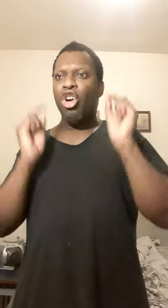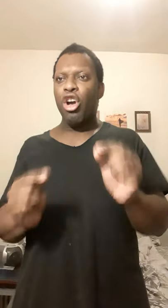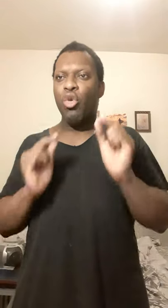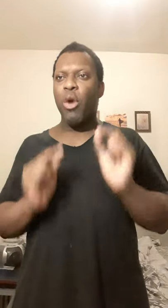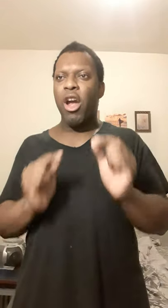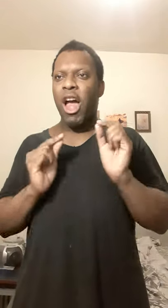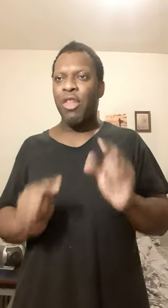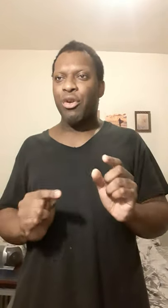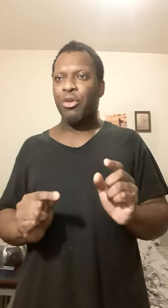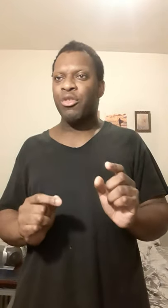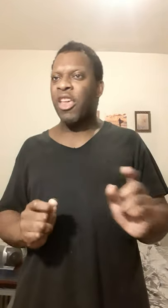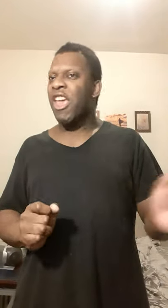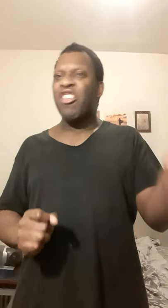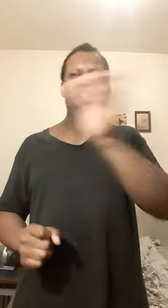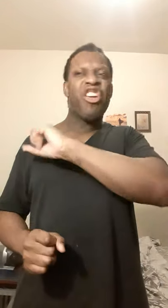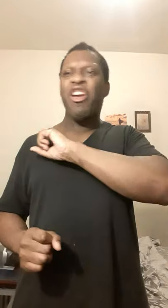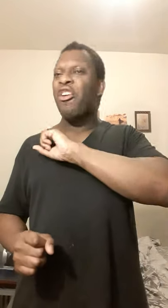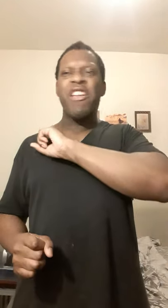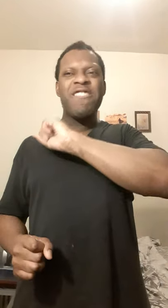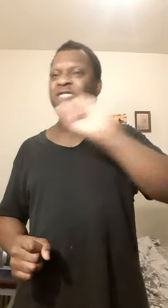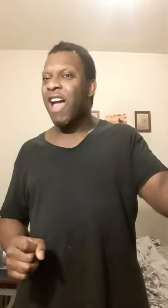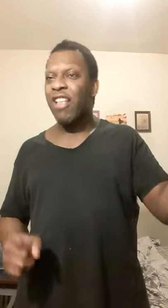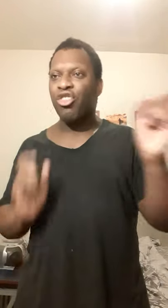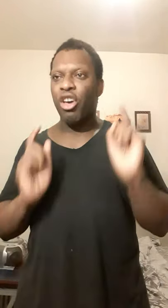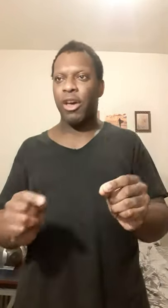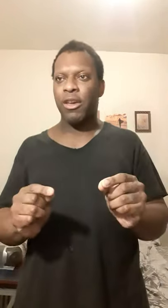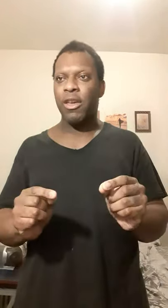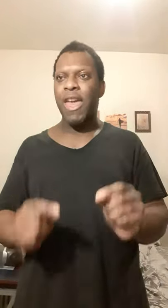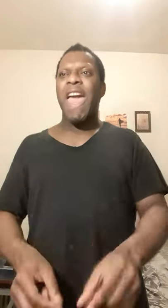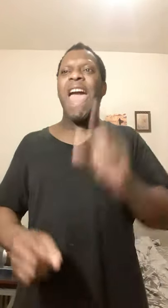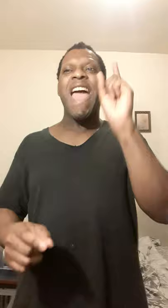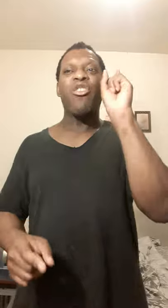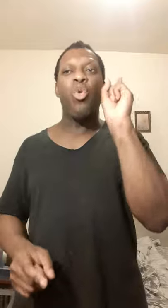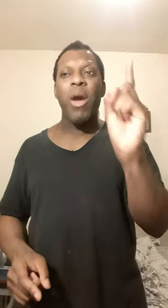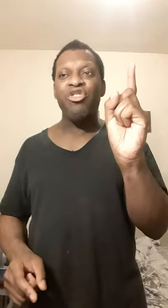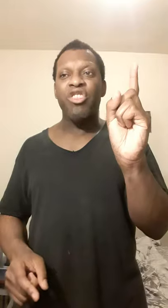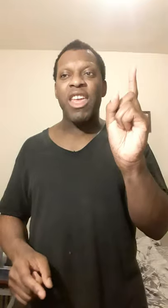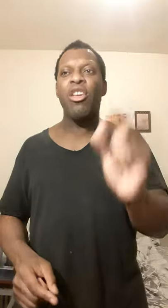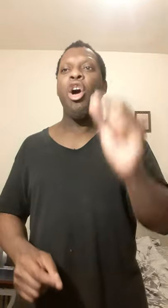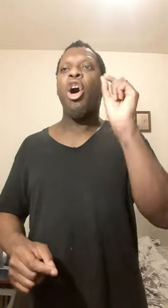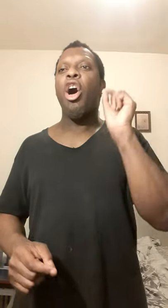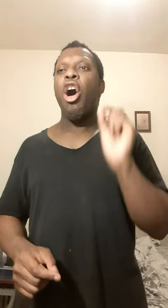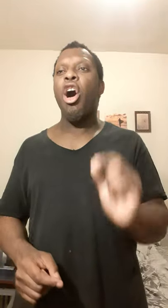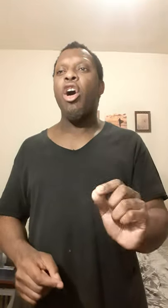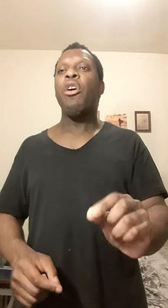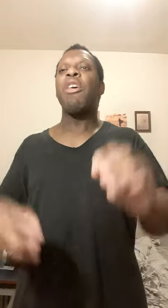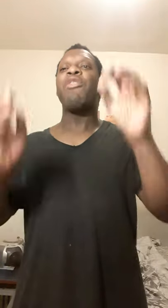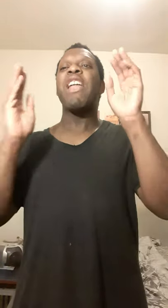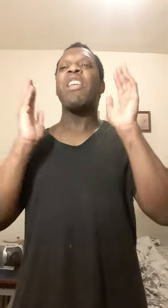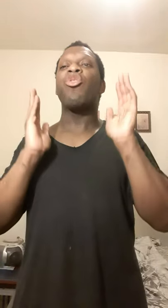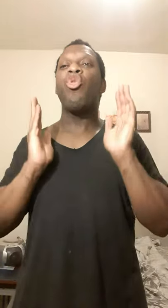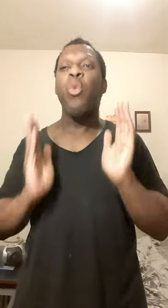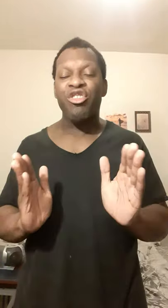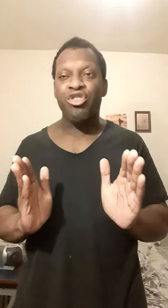Look where others dare not look and question all that is